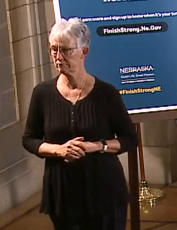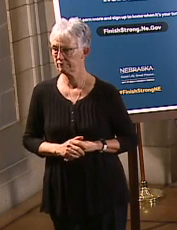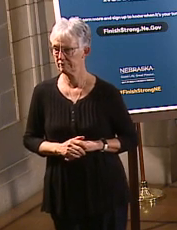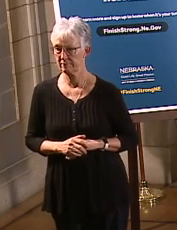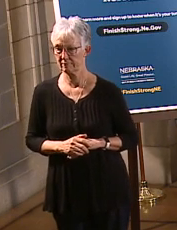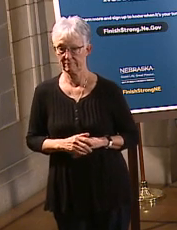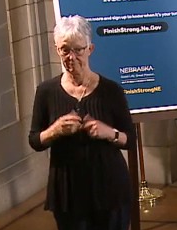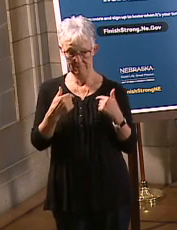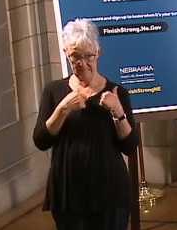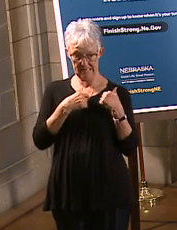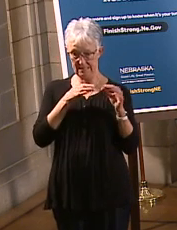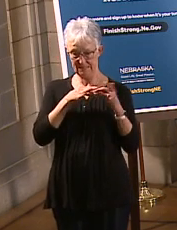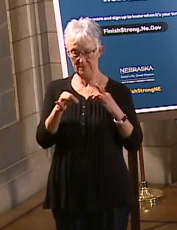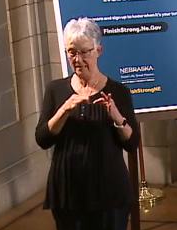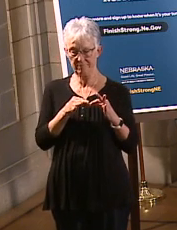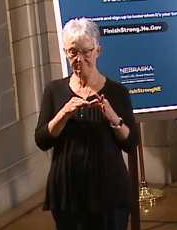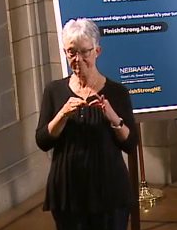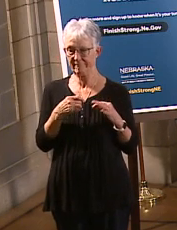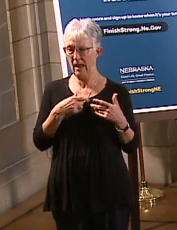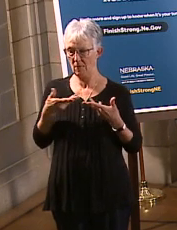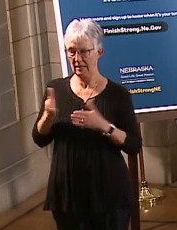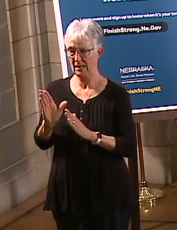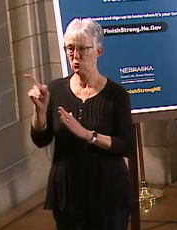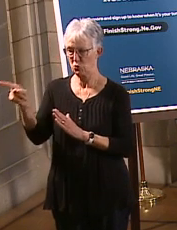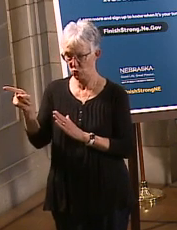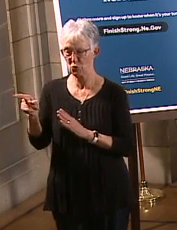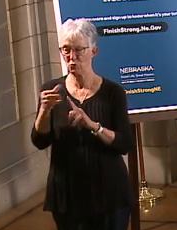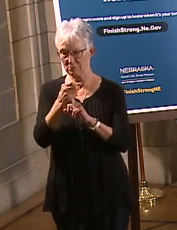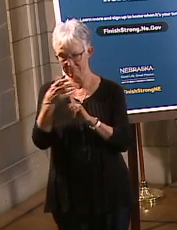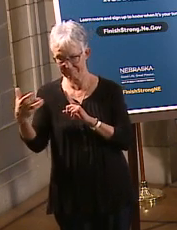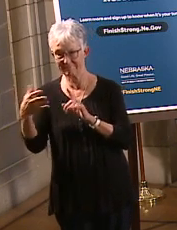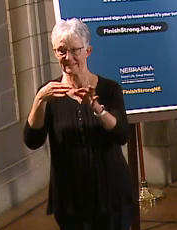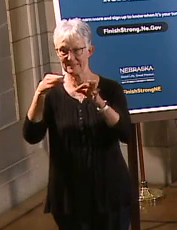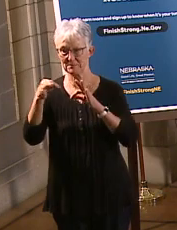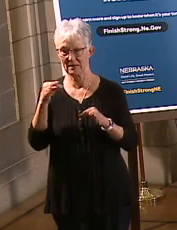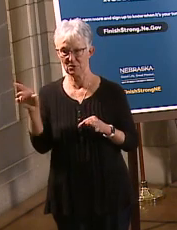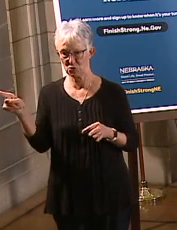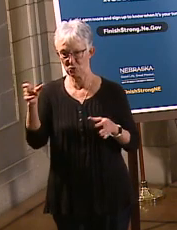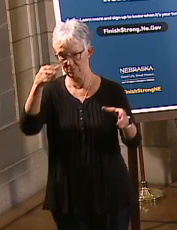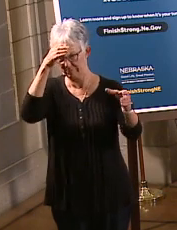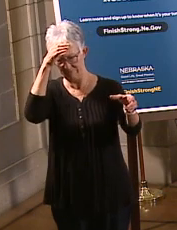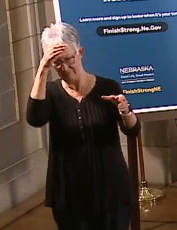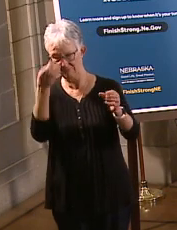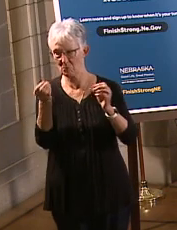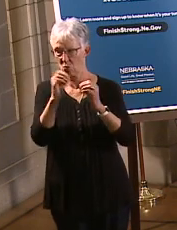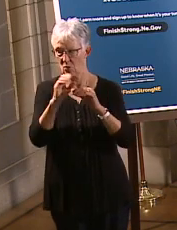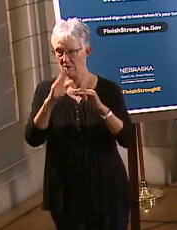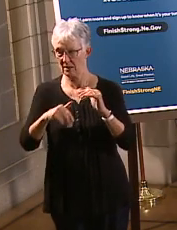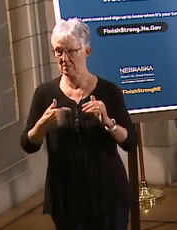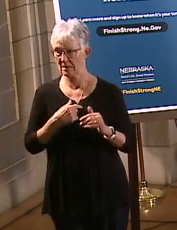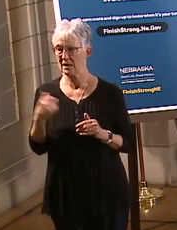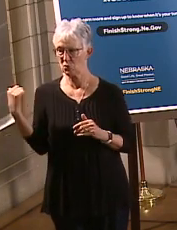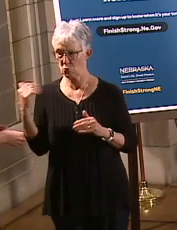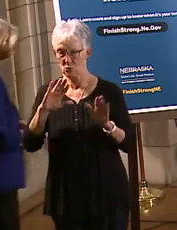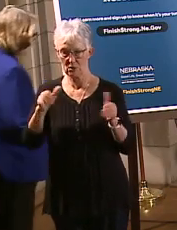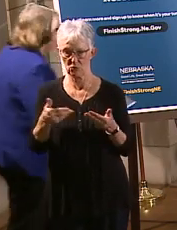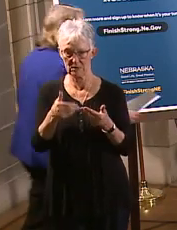me getting into those details, I'm gonna let you get into those details because you know this much better than I do, and then you can bring up our guests.